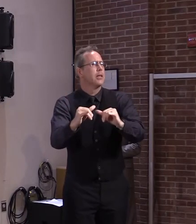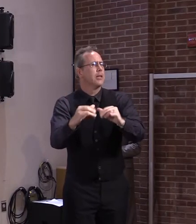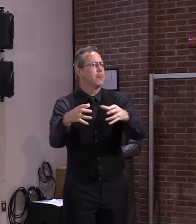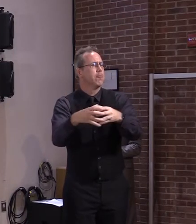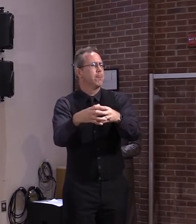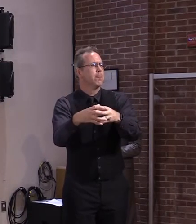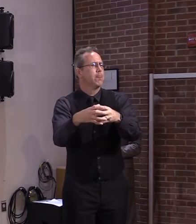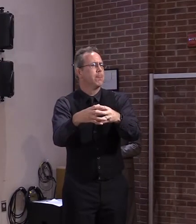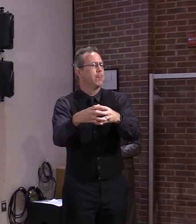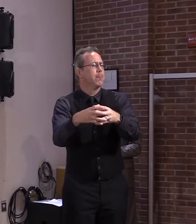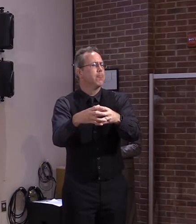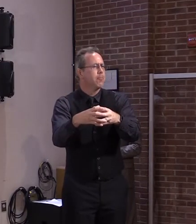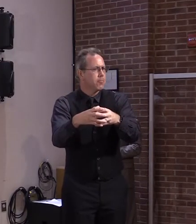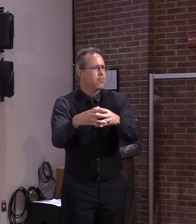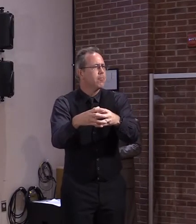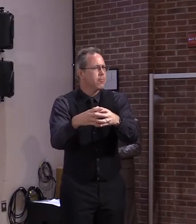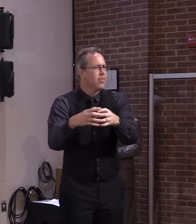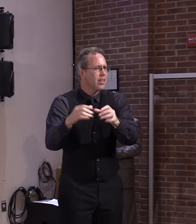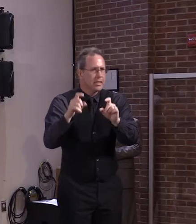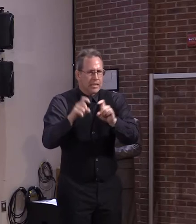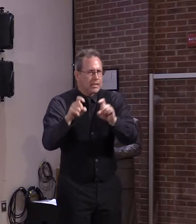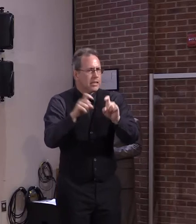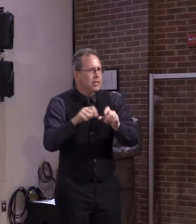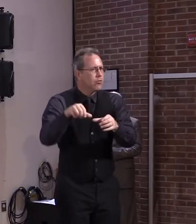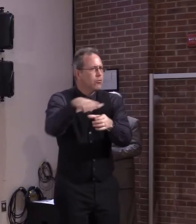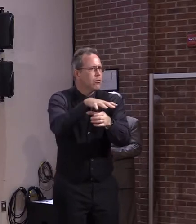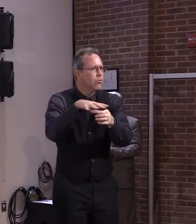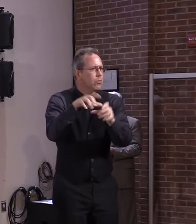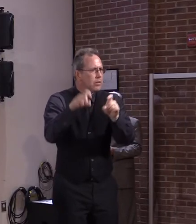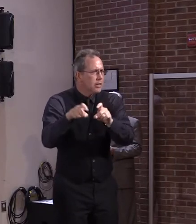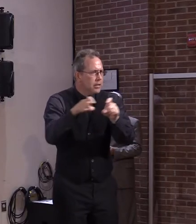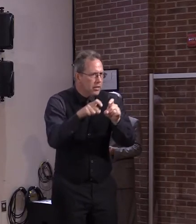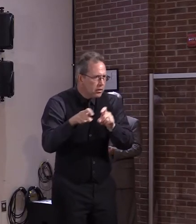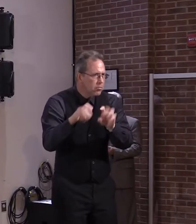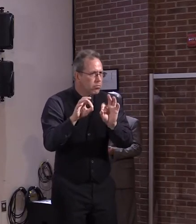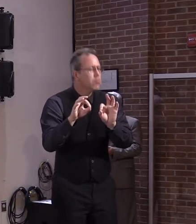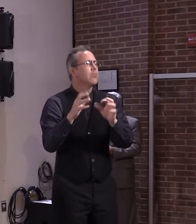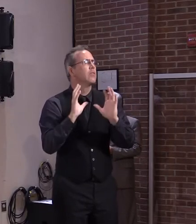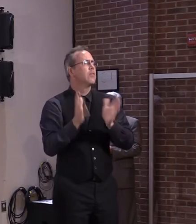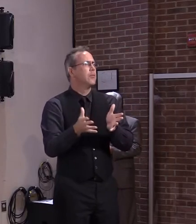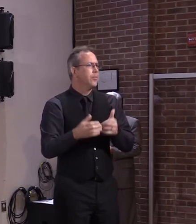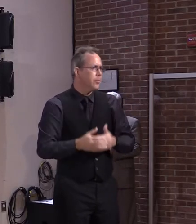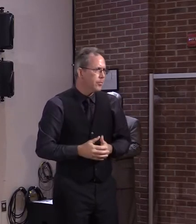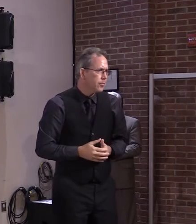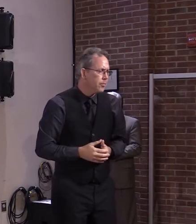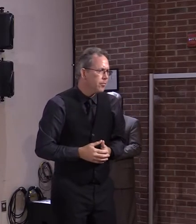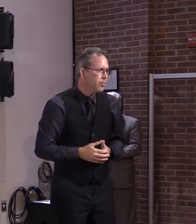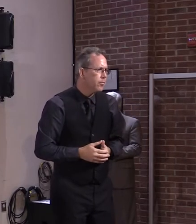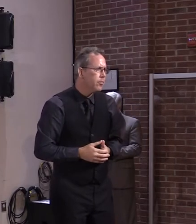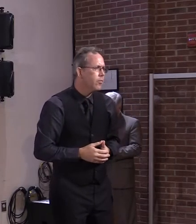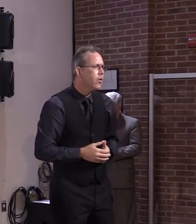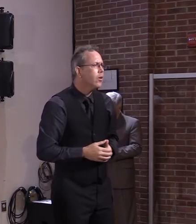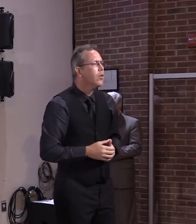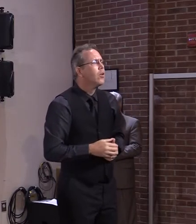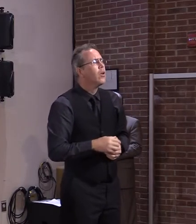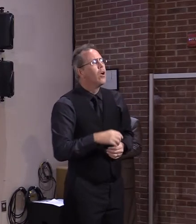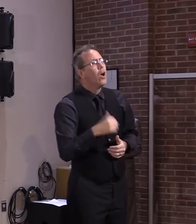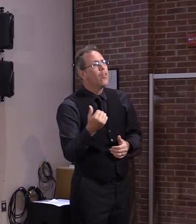going to school, which is really important. We've also done a lot to simplify the contact tracing process